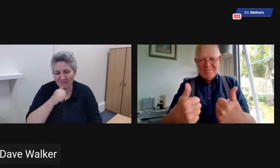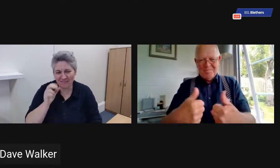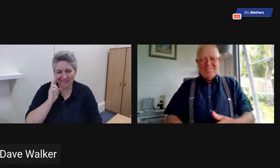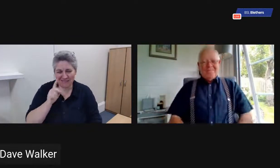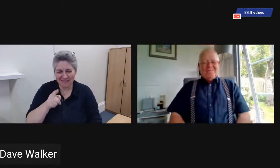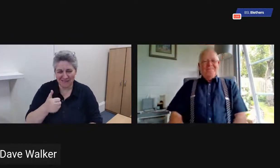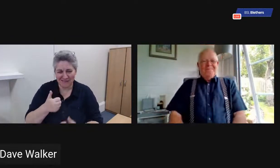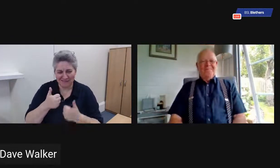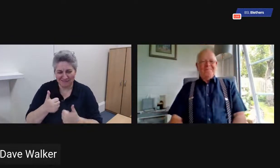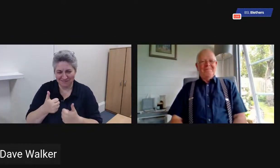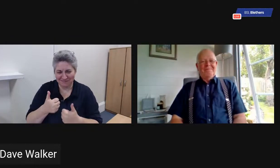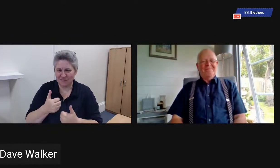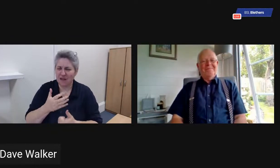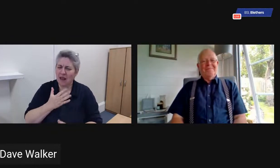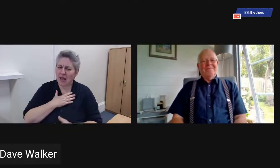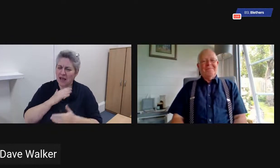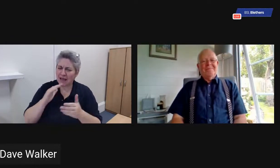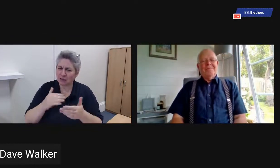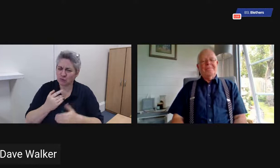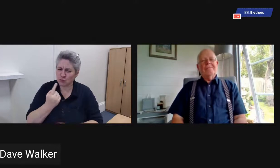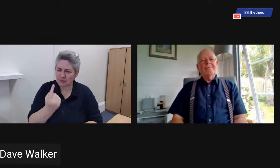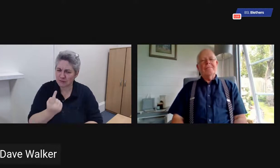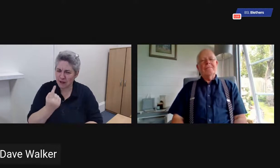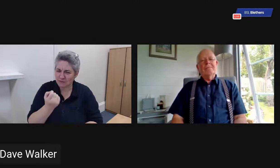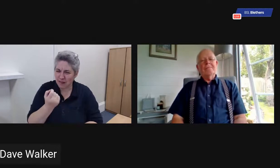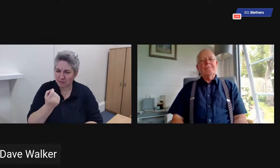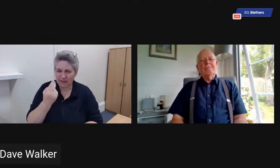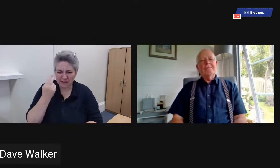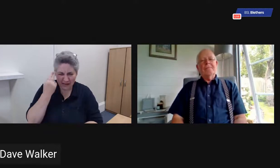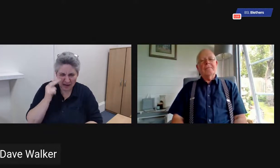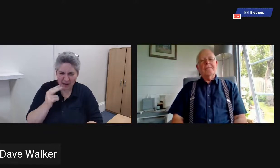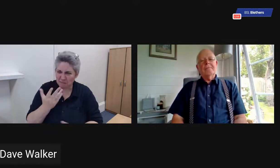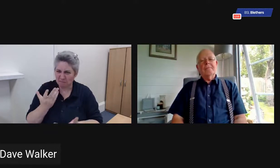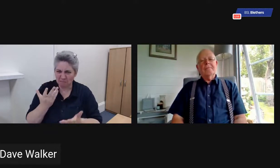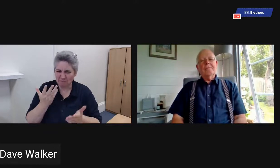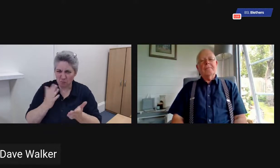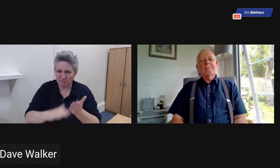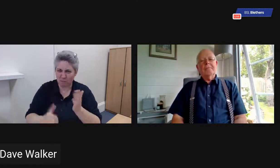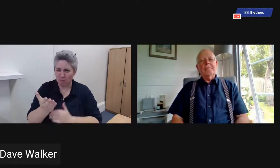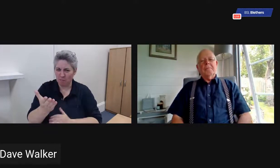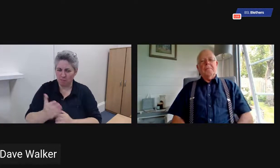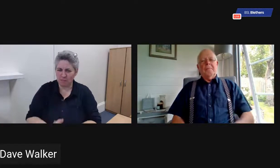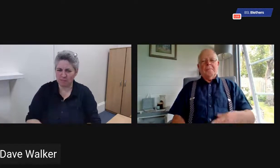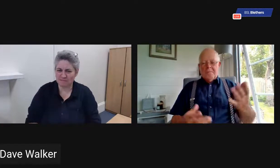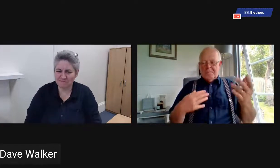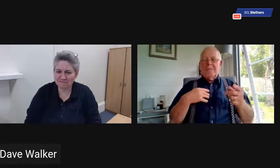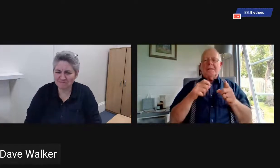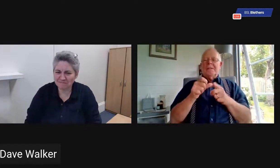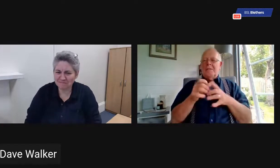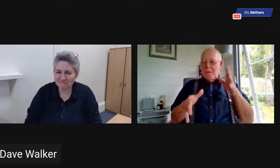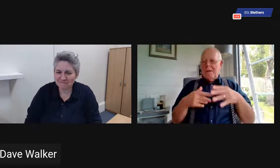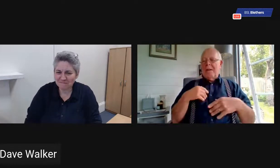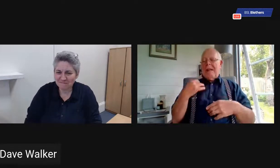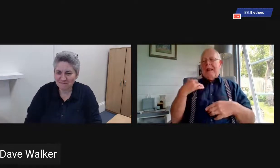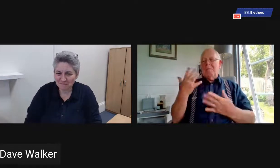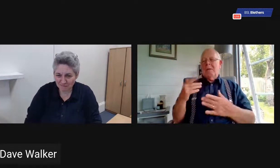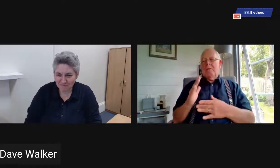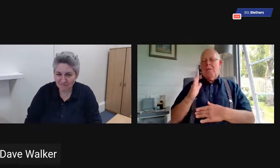Hello, Dave. Lovely to see you. Hope Hello. you're well. Could you give a wee introduction about yourself, Dave? Certainly,